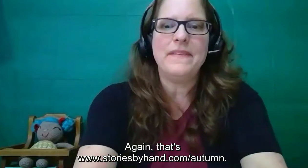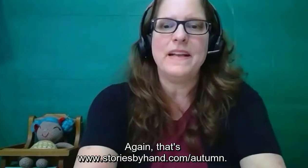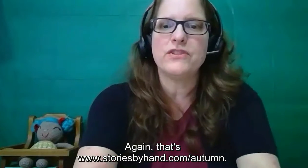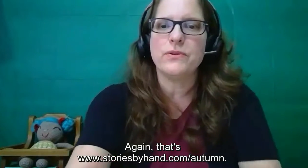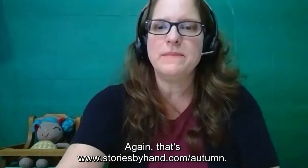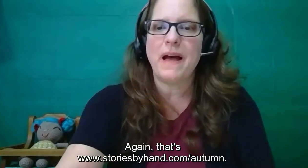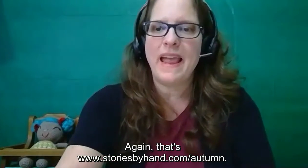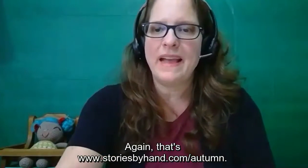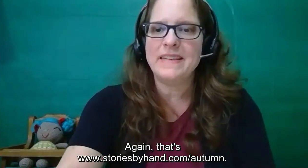that's